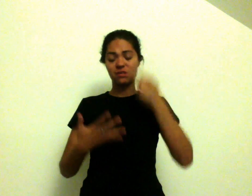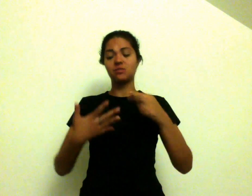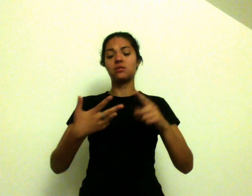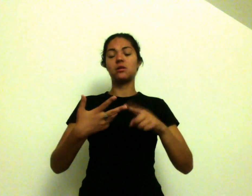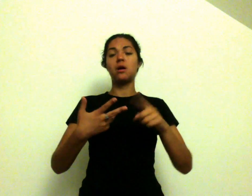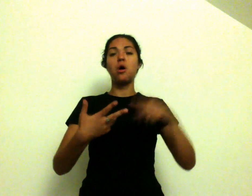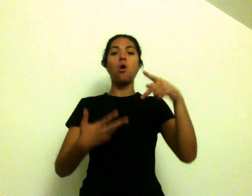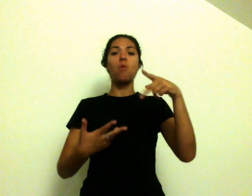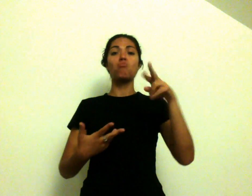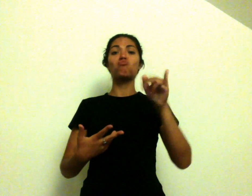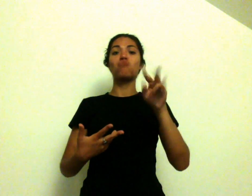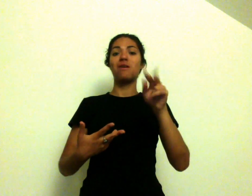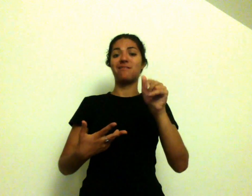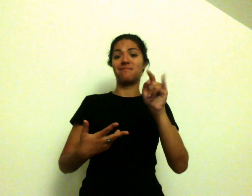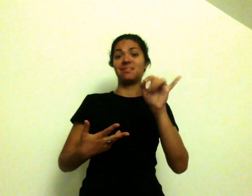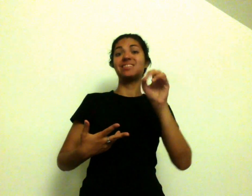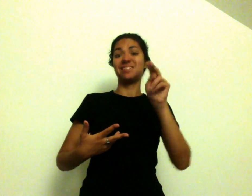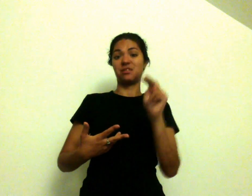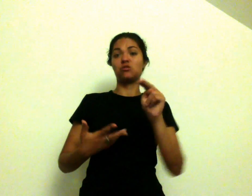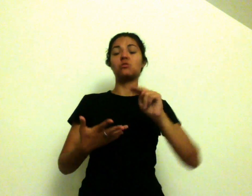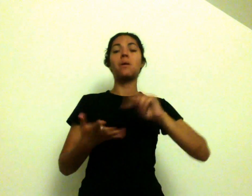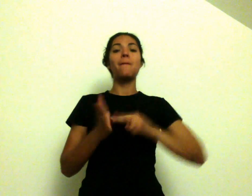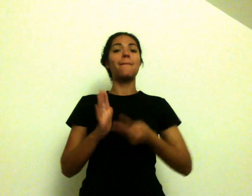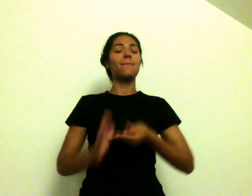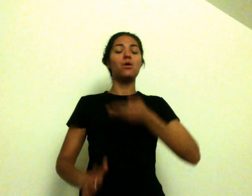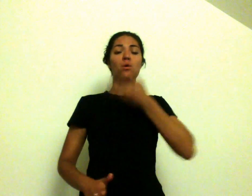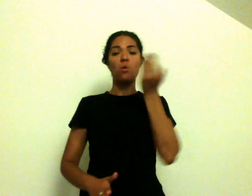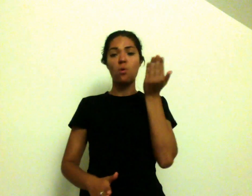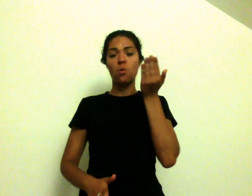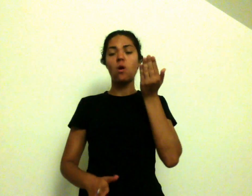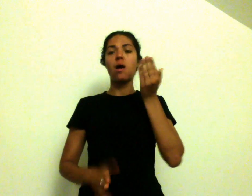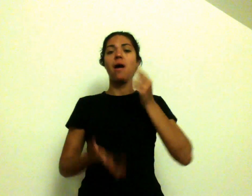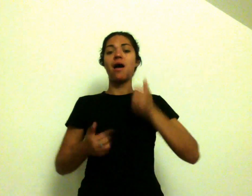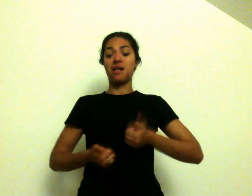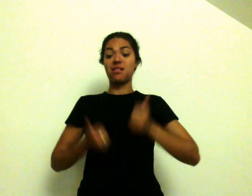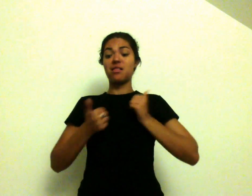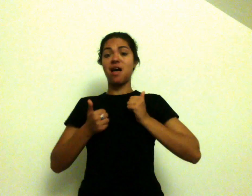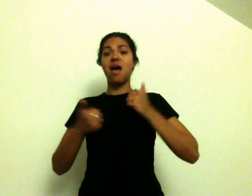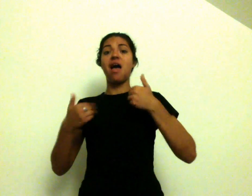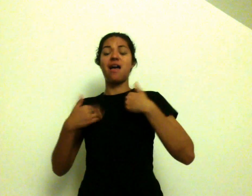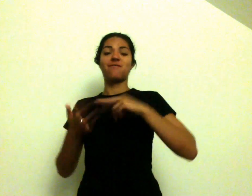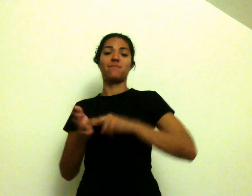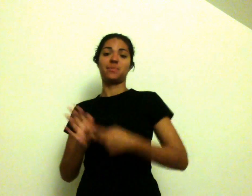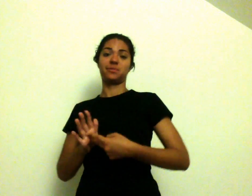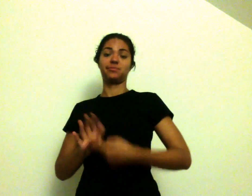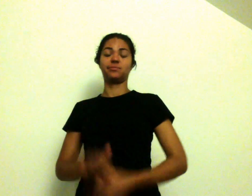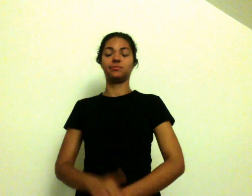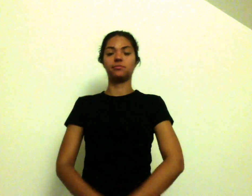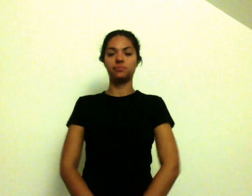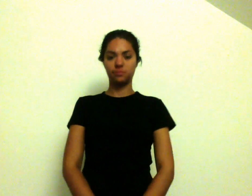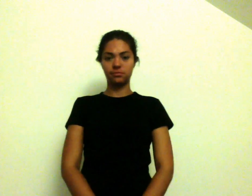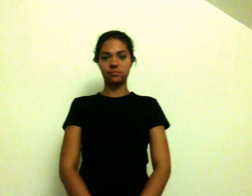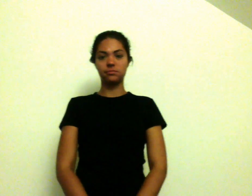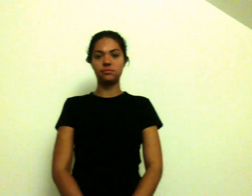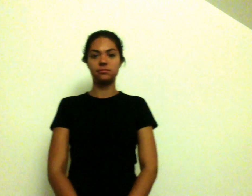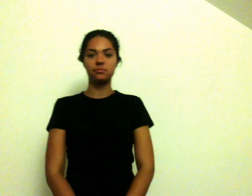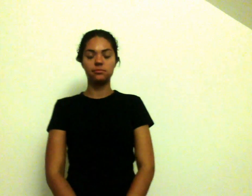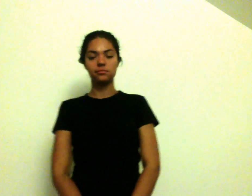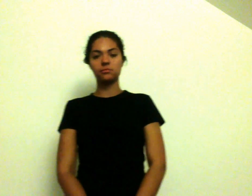An existentialist writer talks about a person who is a merchant and goes into the city one day to sell his